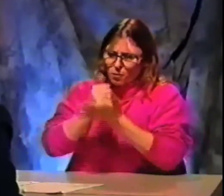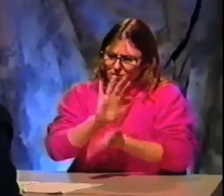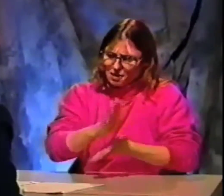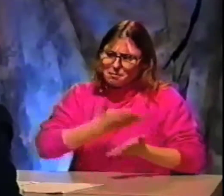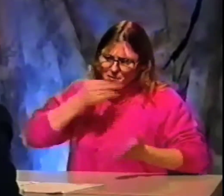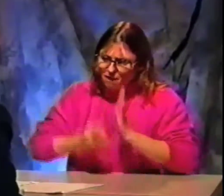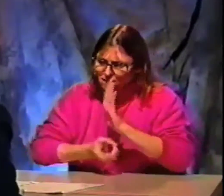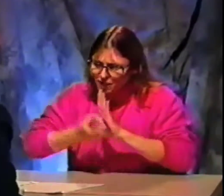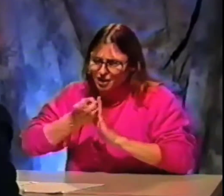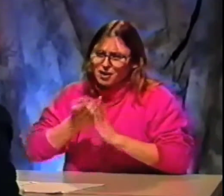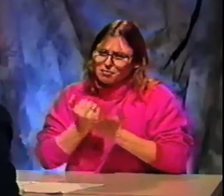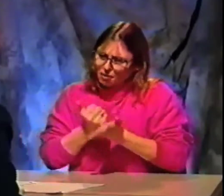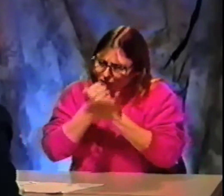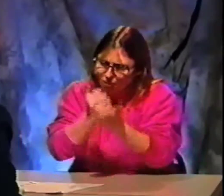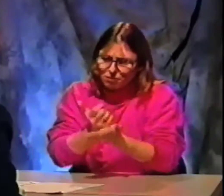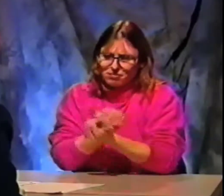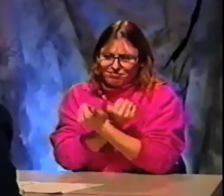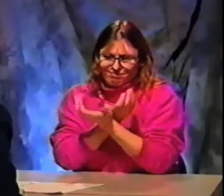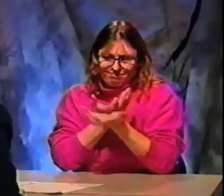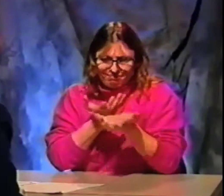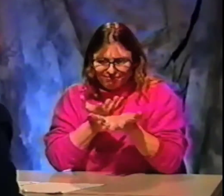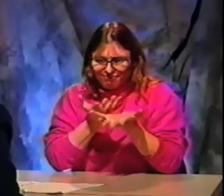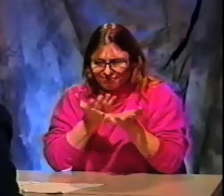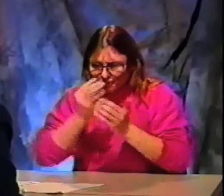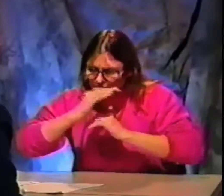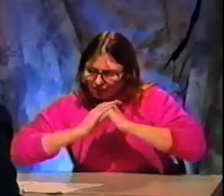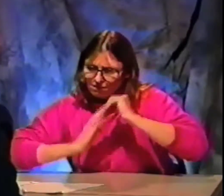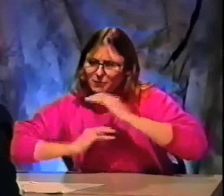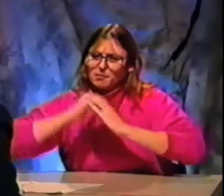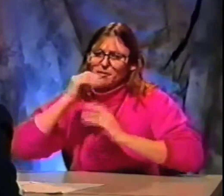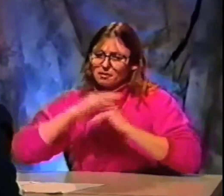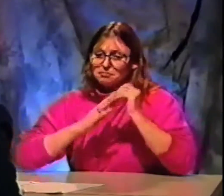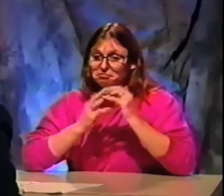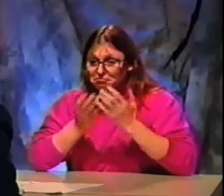good, bad grades, if they need help with a lot of things,